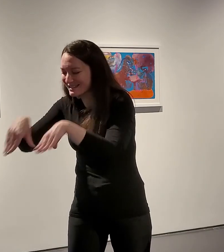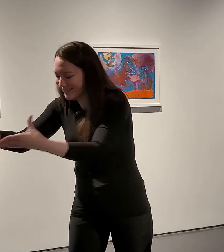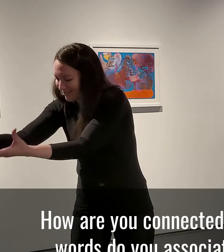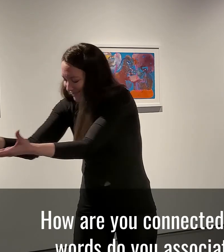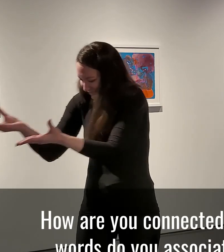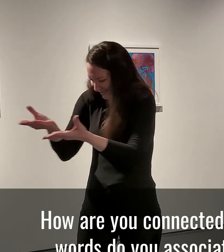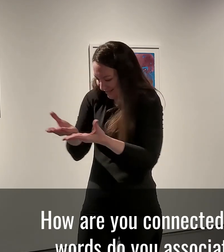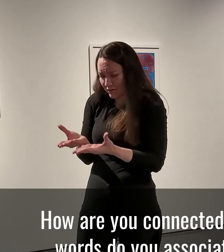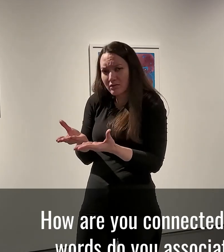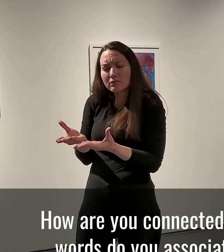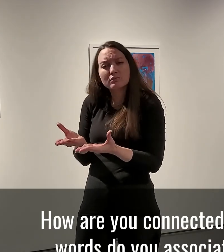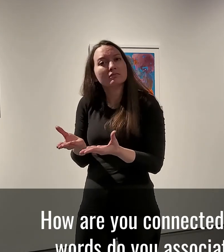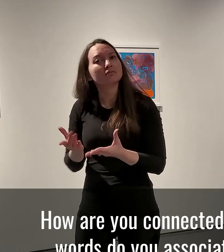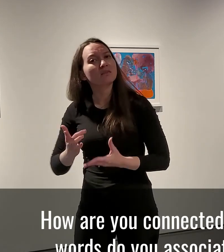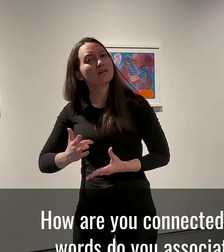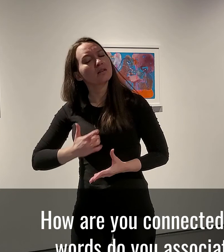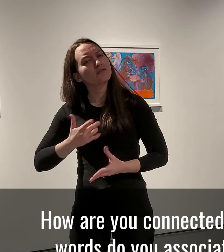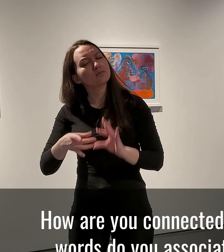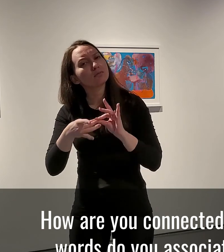How are you connected to water?